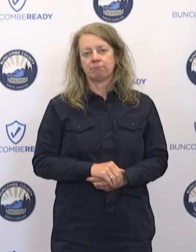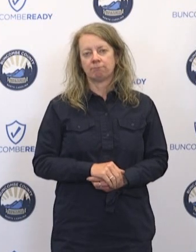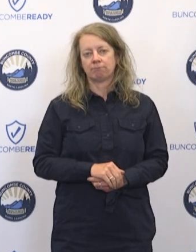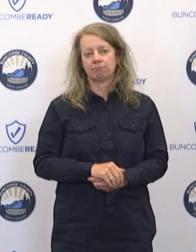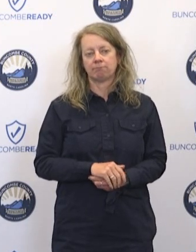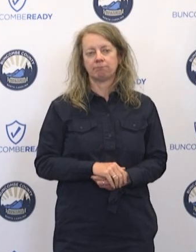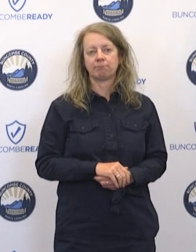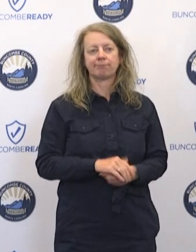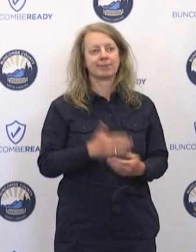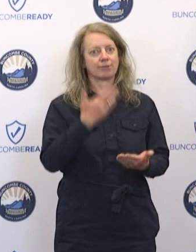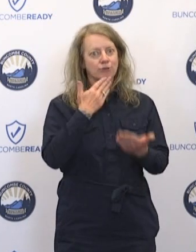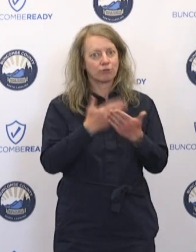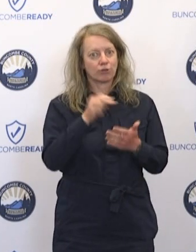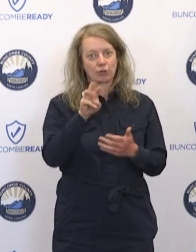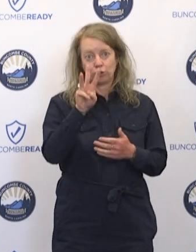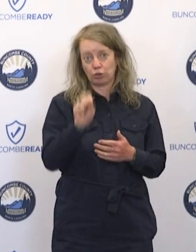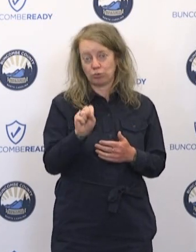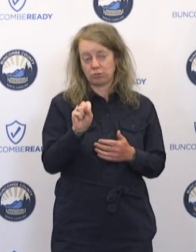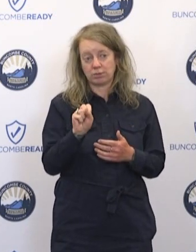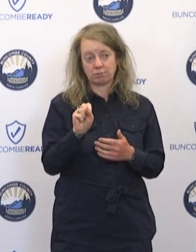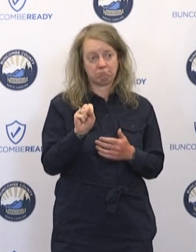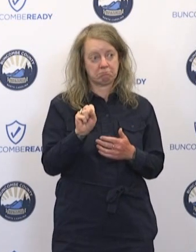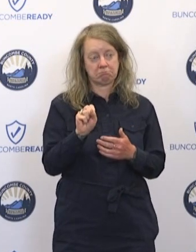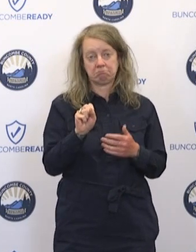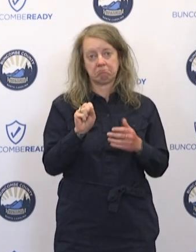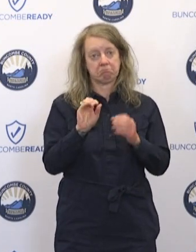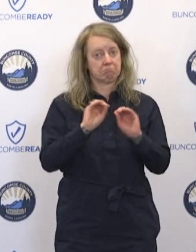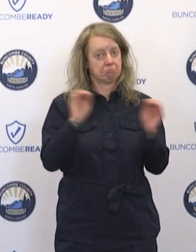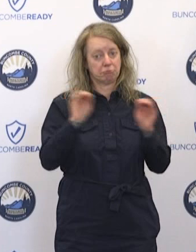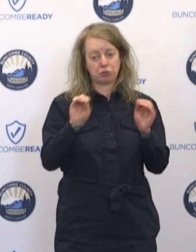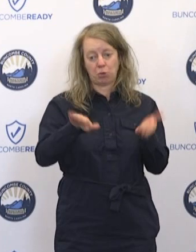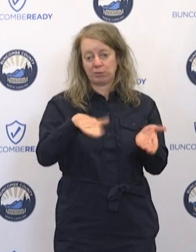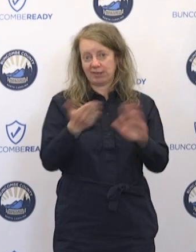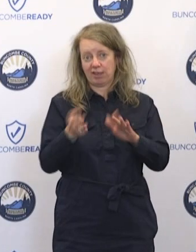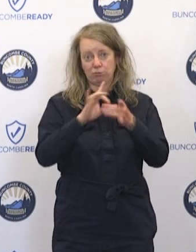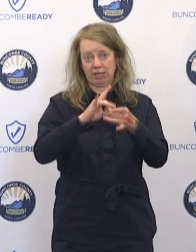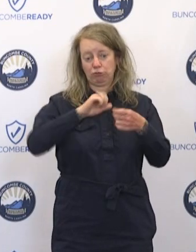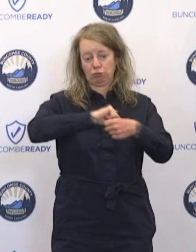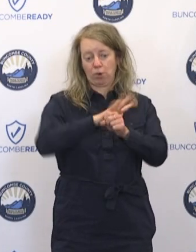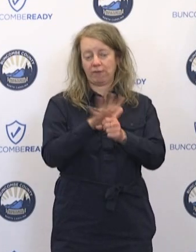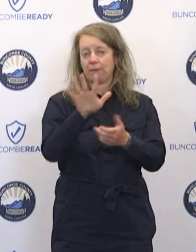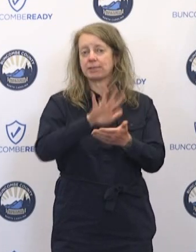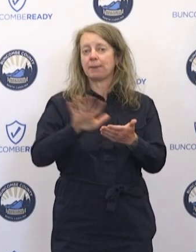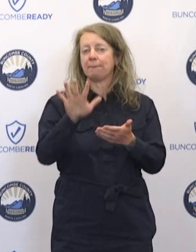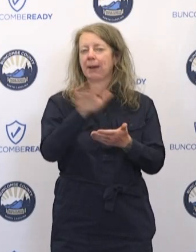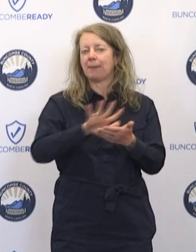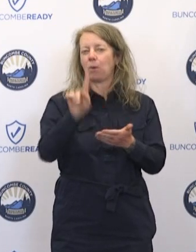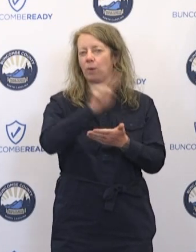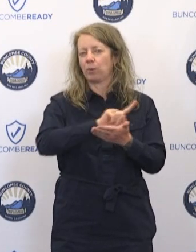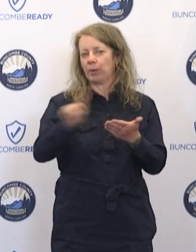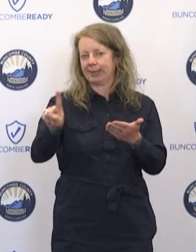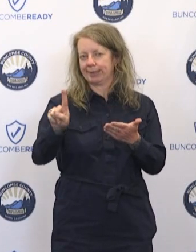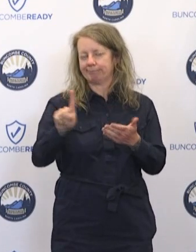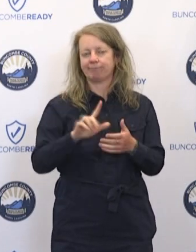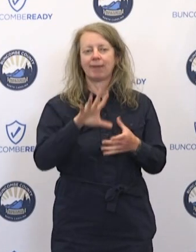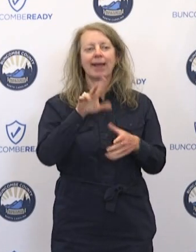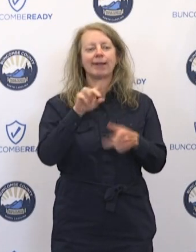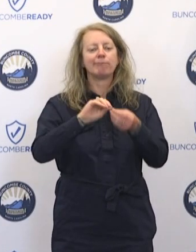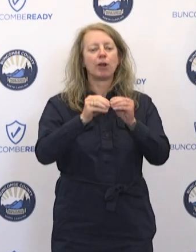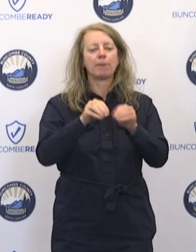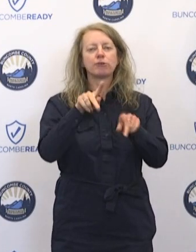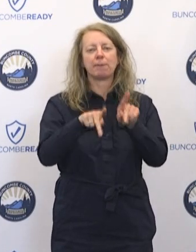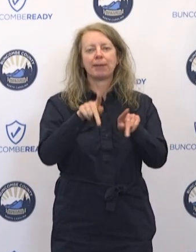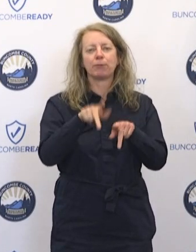It is welcome news that we have not experienced a COVID-19 related death in about a week, and our hospital indicators remain stable